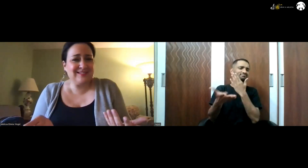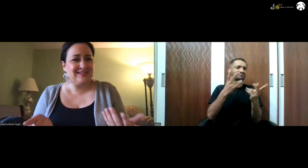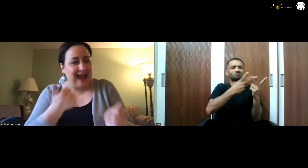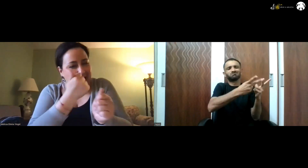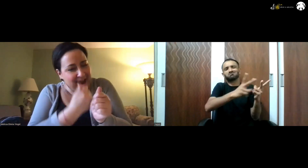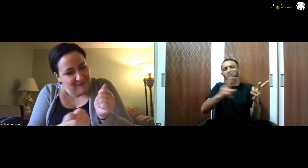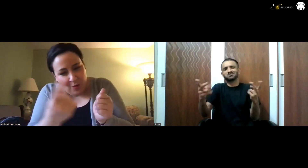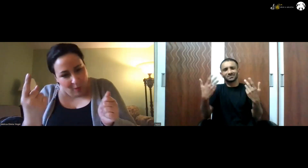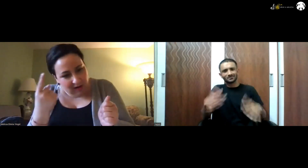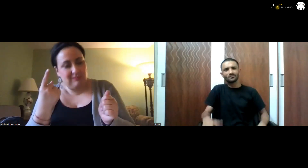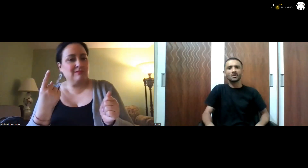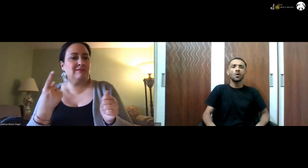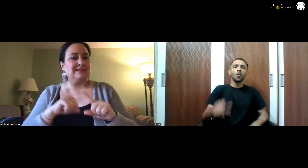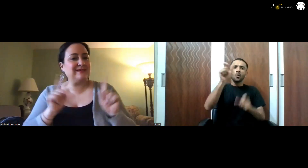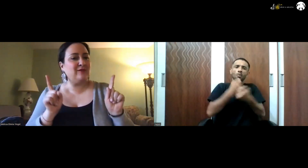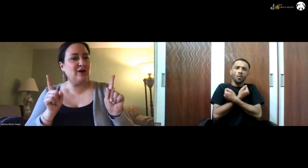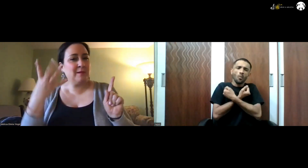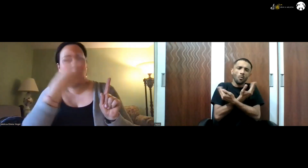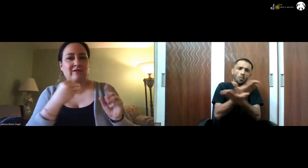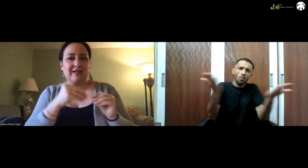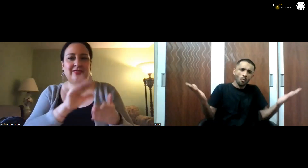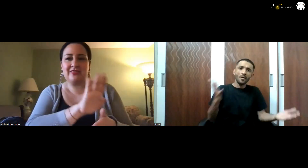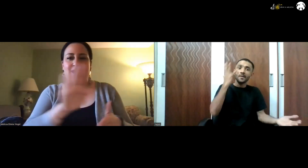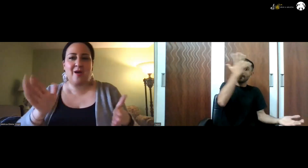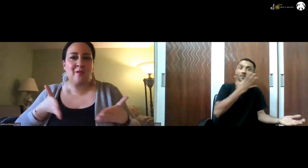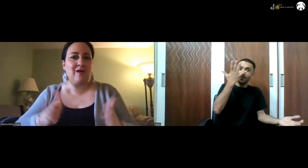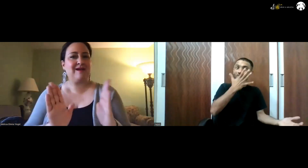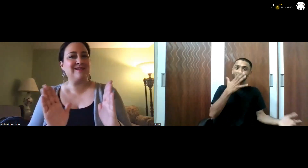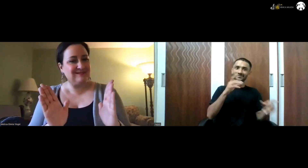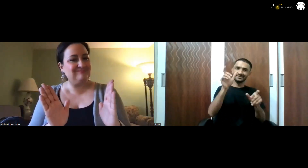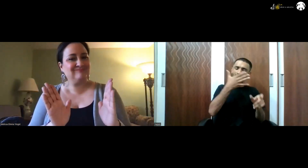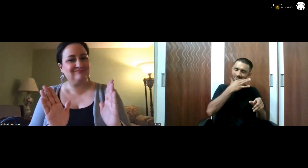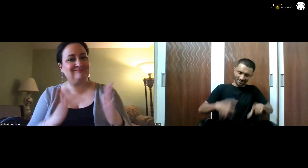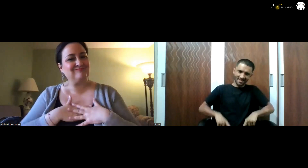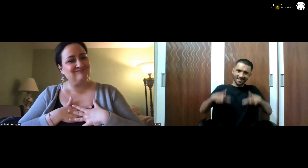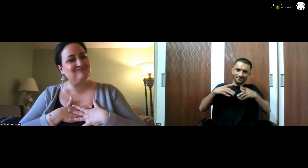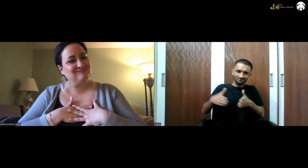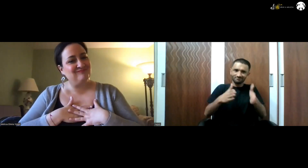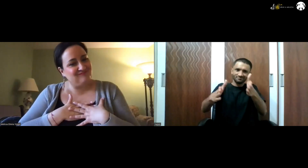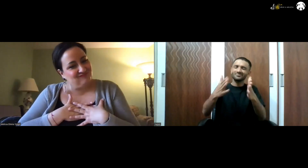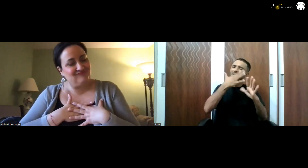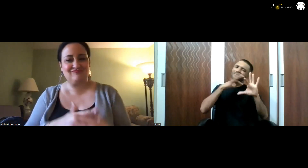matter how you look. Everyone is different and everyone is beautiful in their own way.